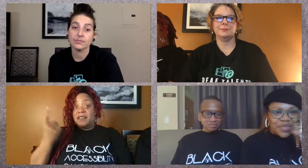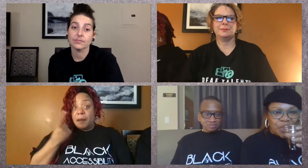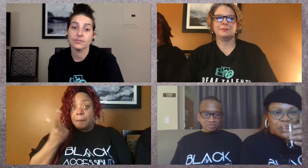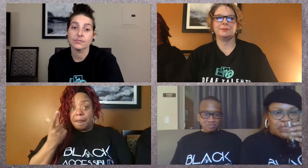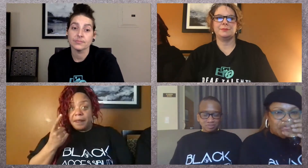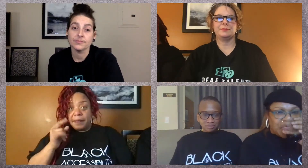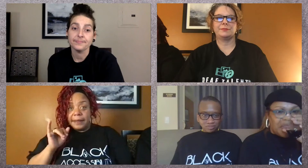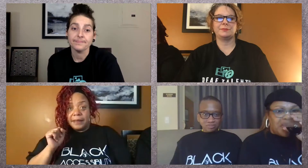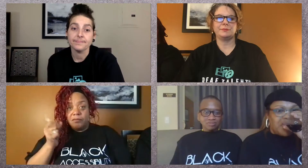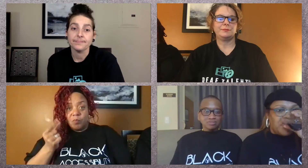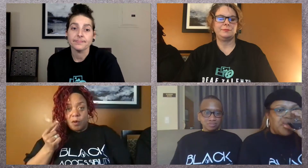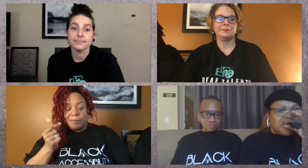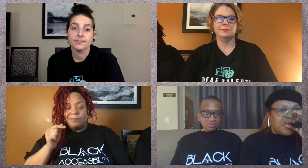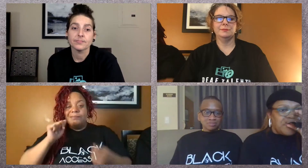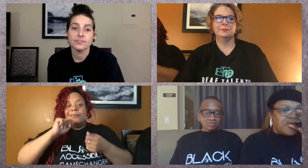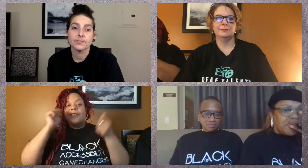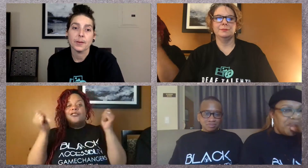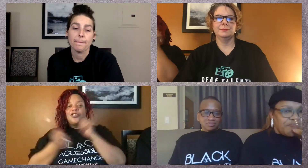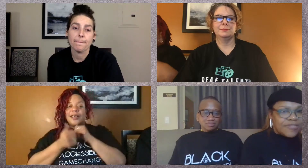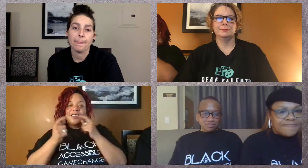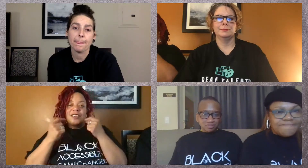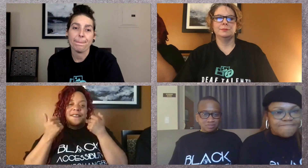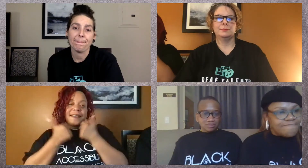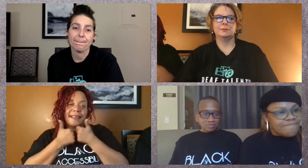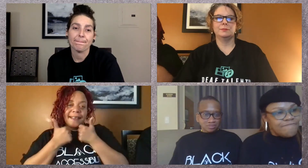We are all someone.